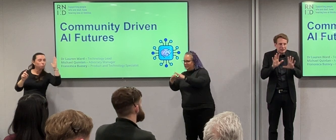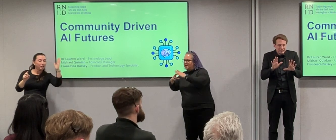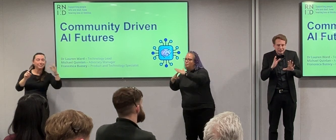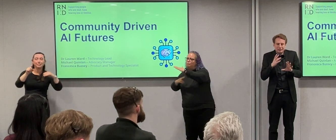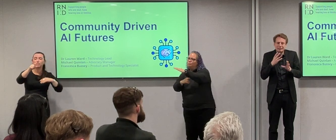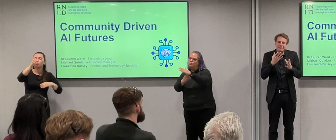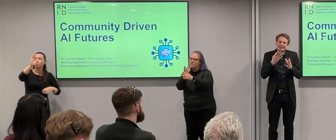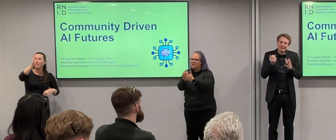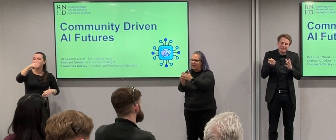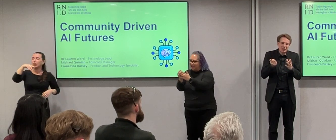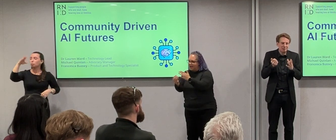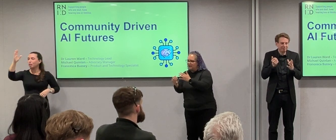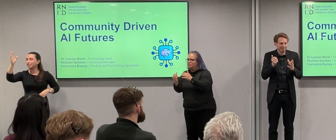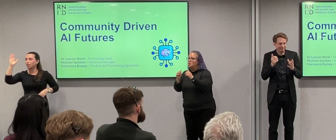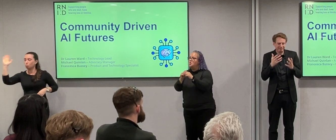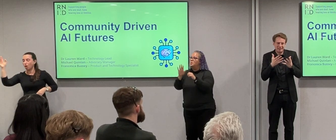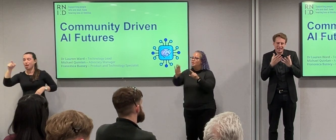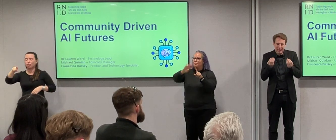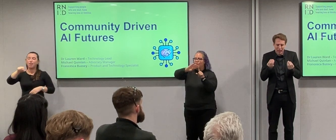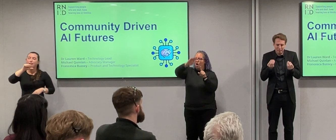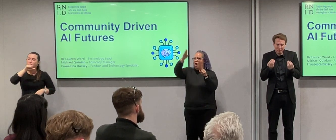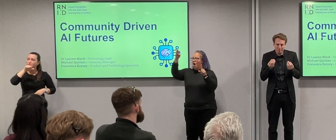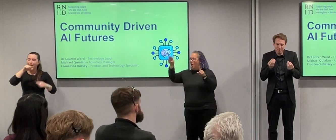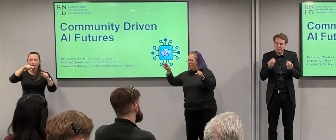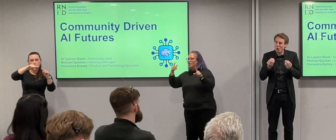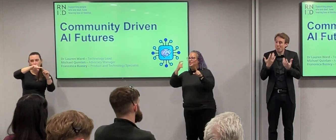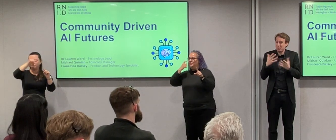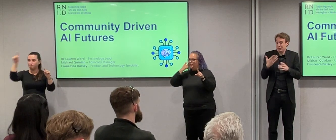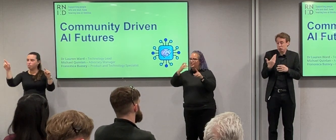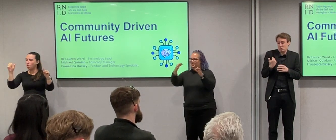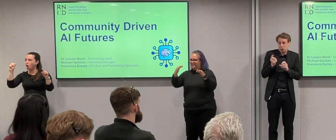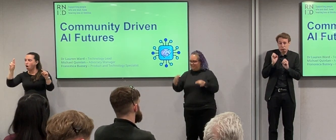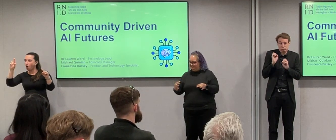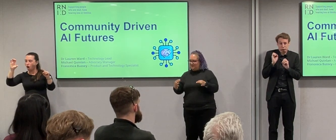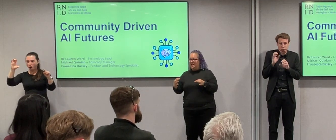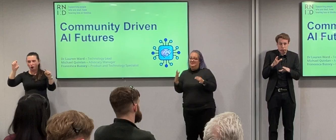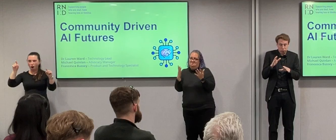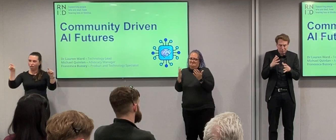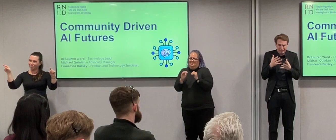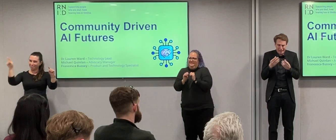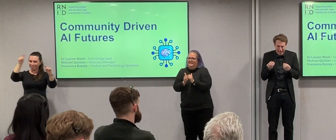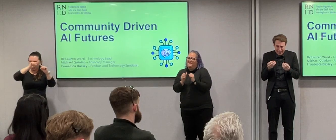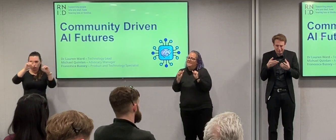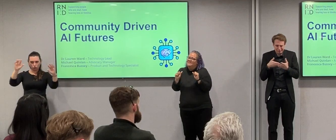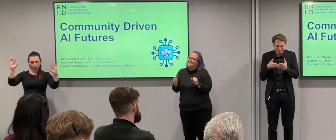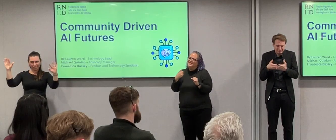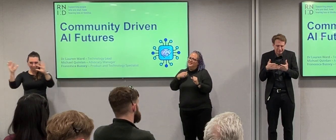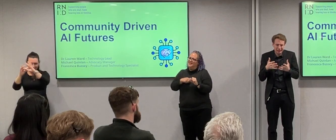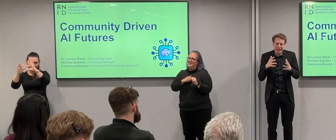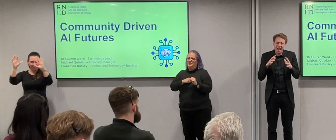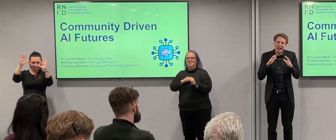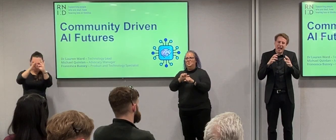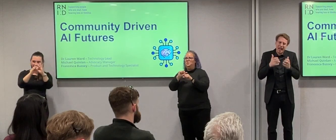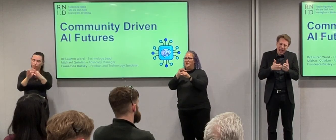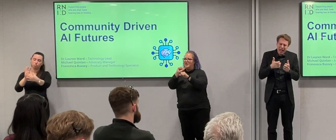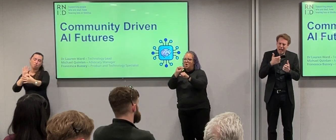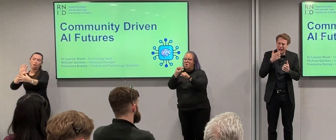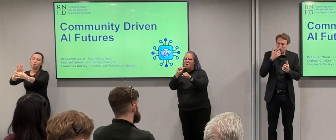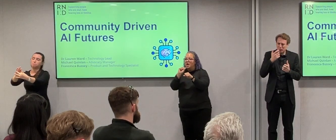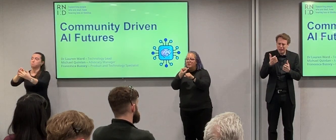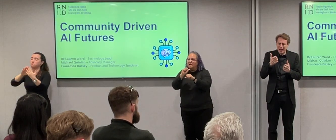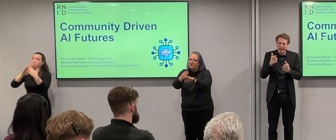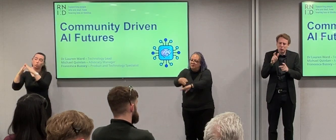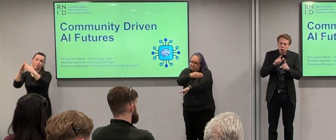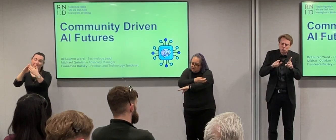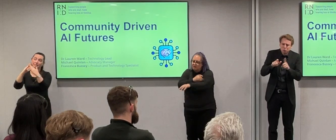some parts of that arc that Abraham just talked about how we can do working with communities better, how we